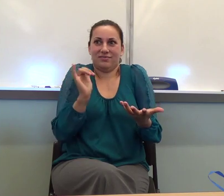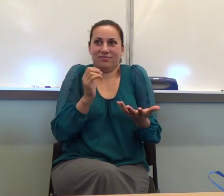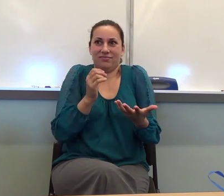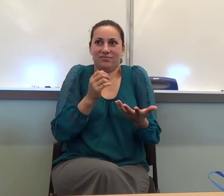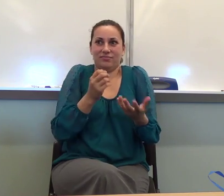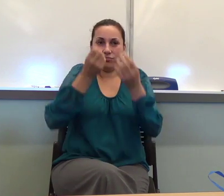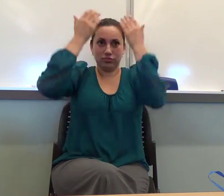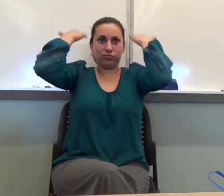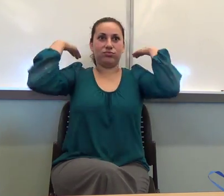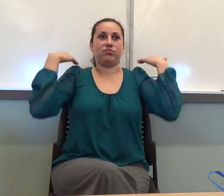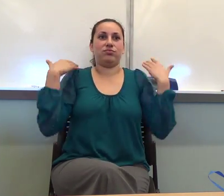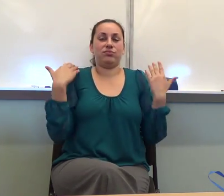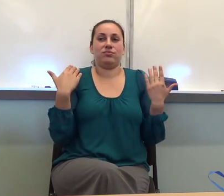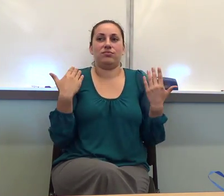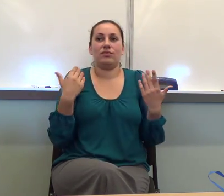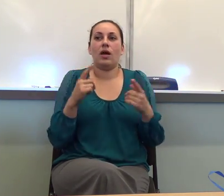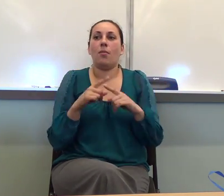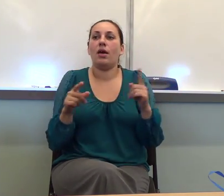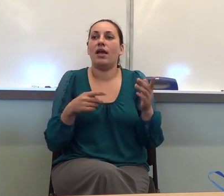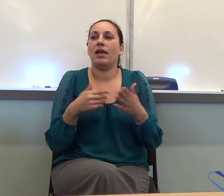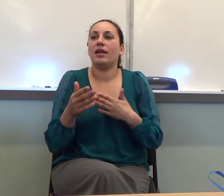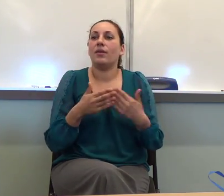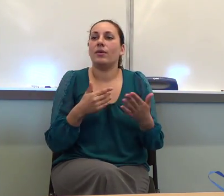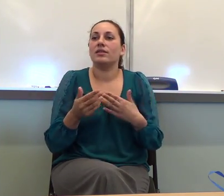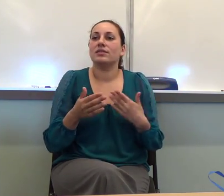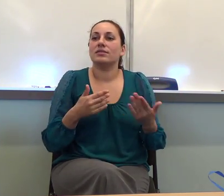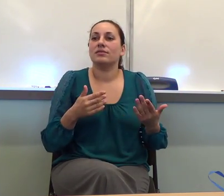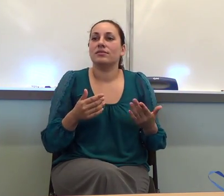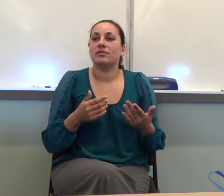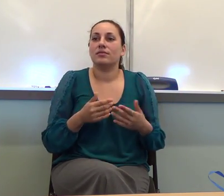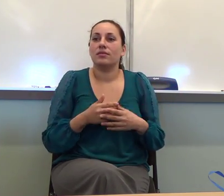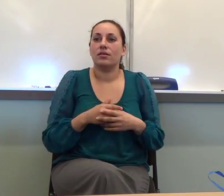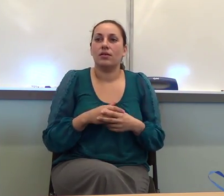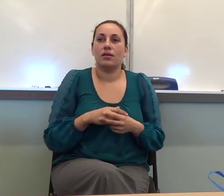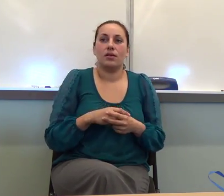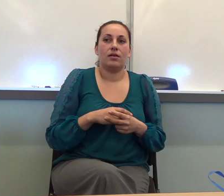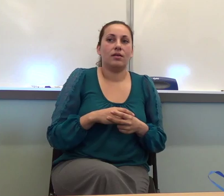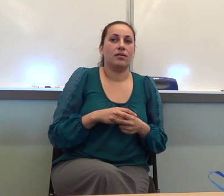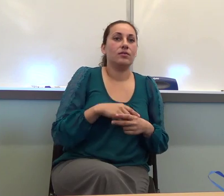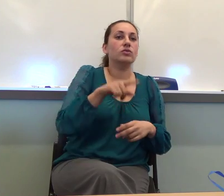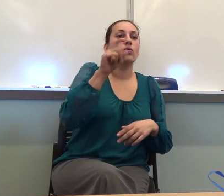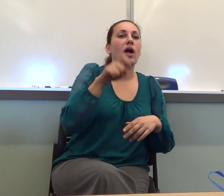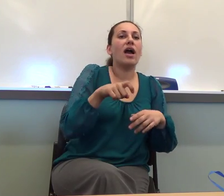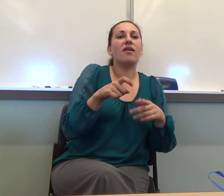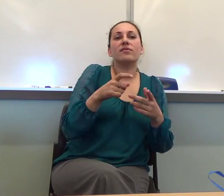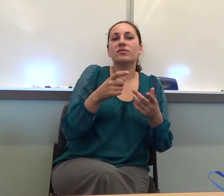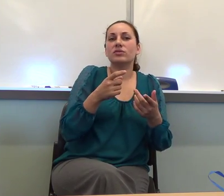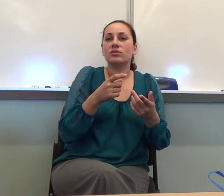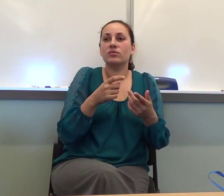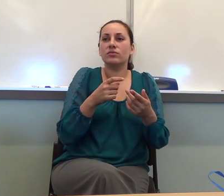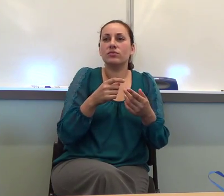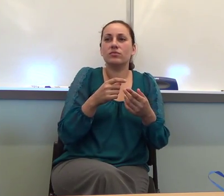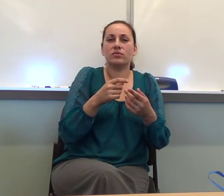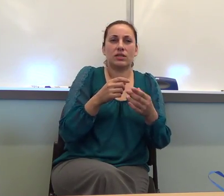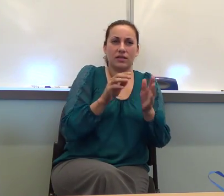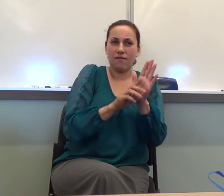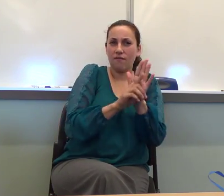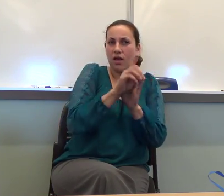Okay. So we have to develop a technique to do this. Something that doesn't depend on our minds sort of intuitively getting the